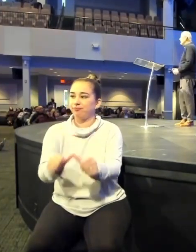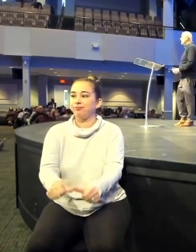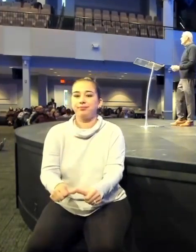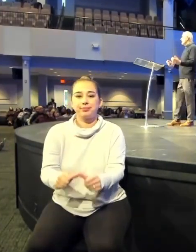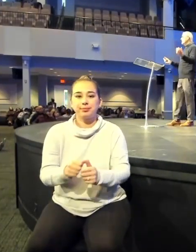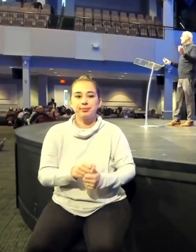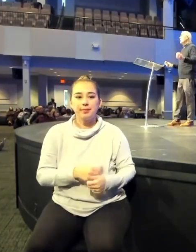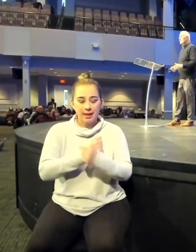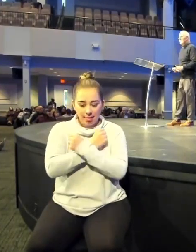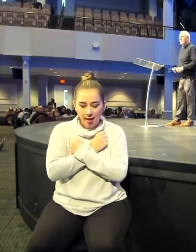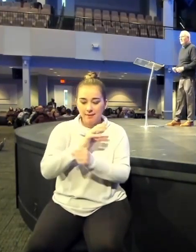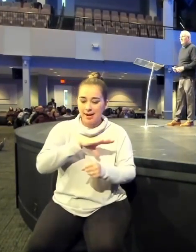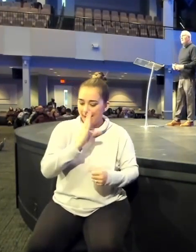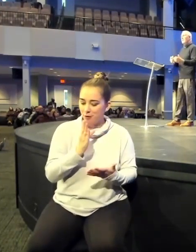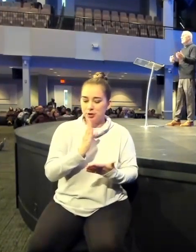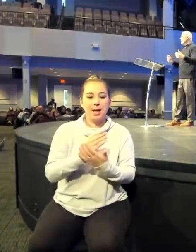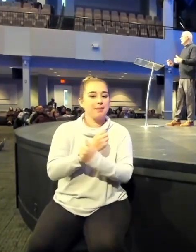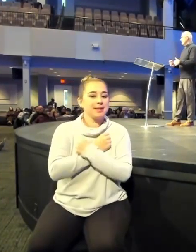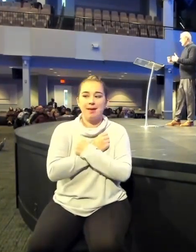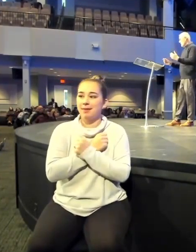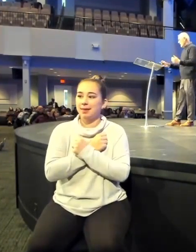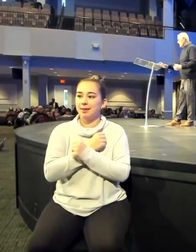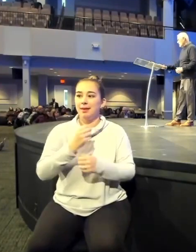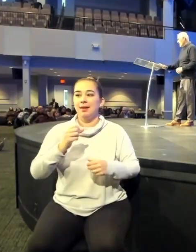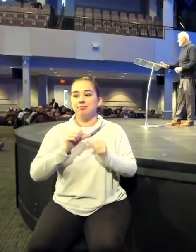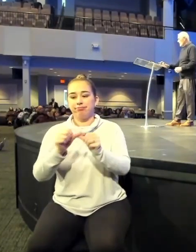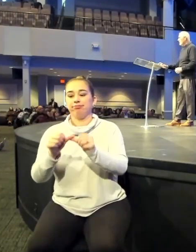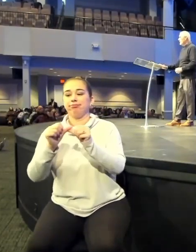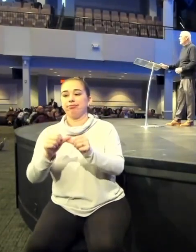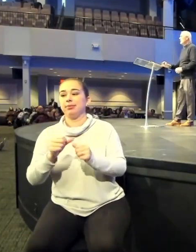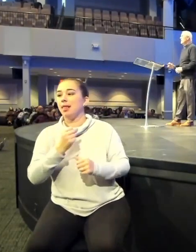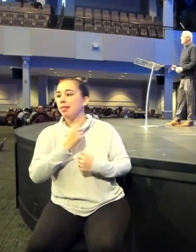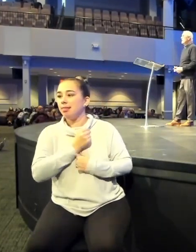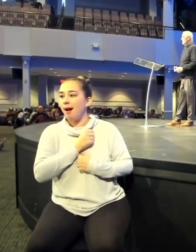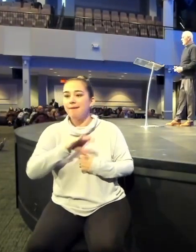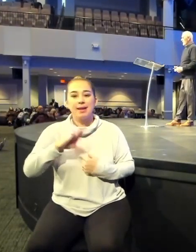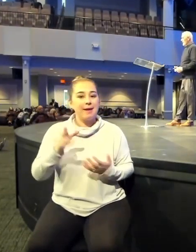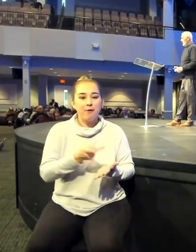that. Love never stops loving. Love never fails. Love never stops loving.